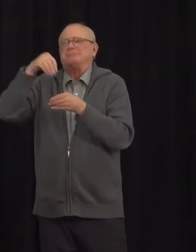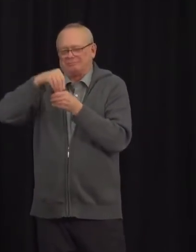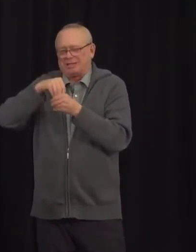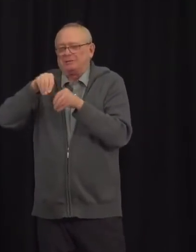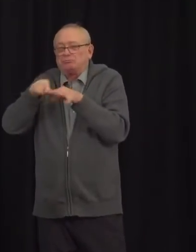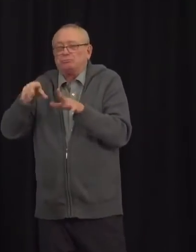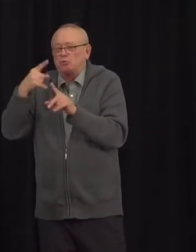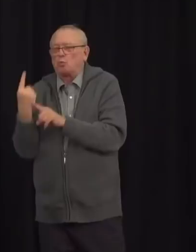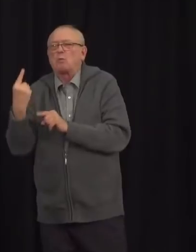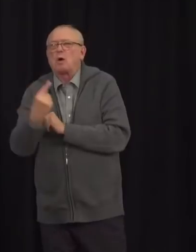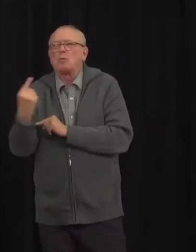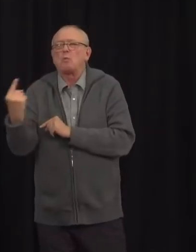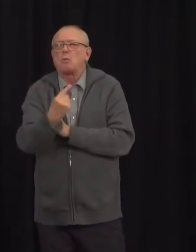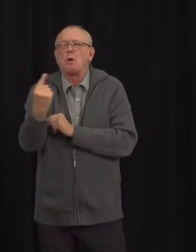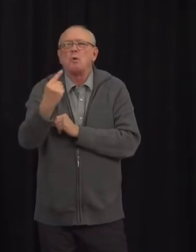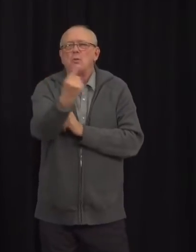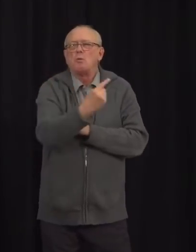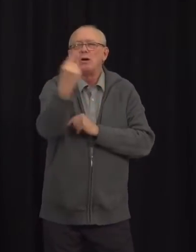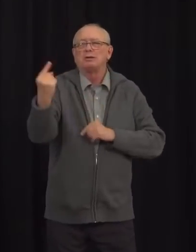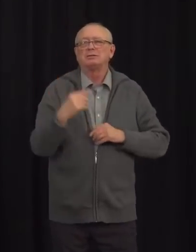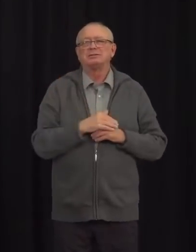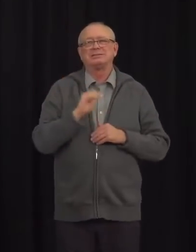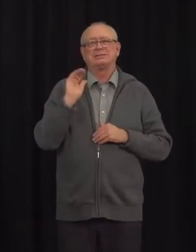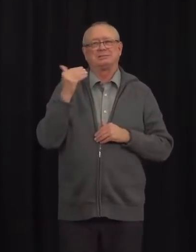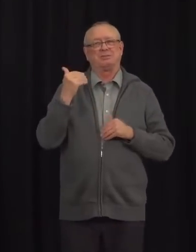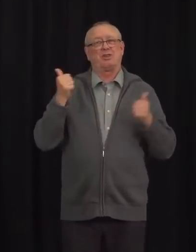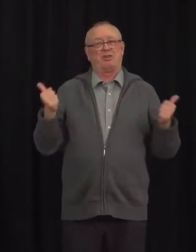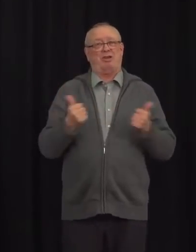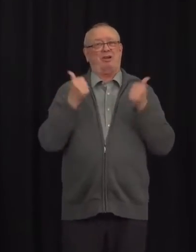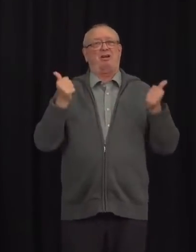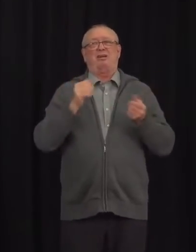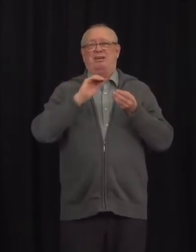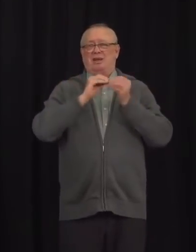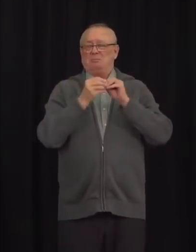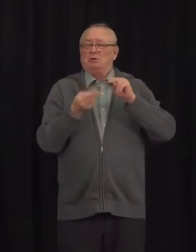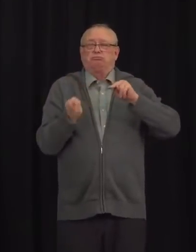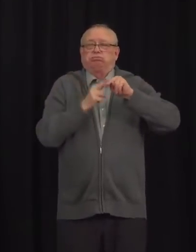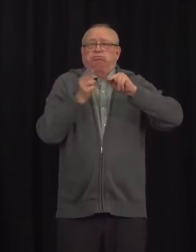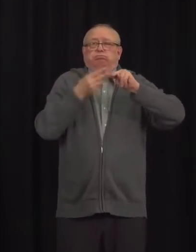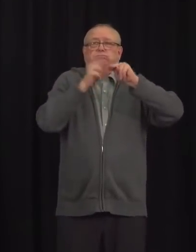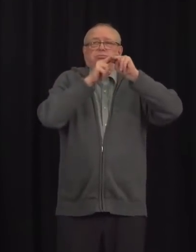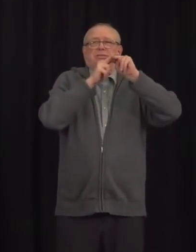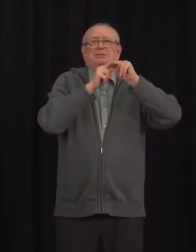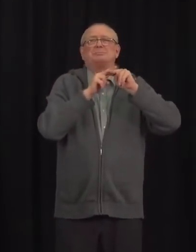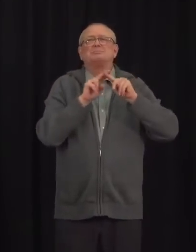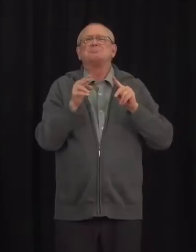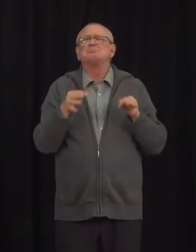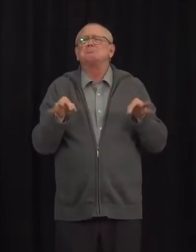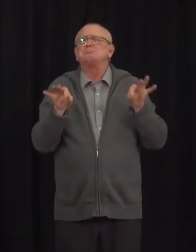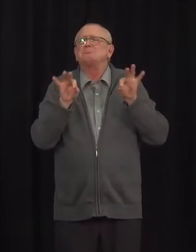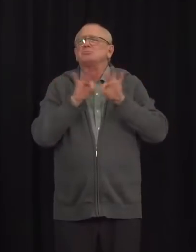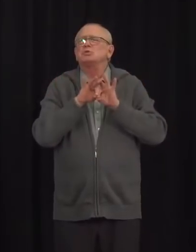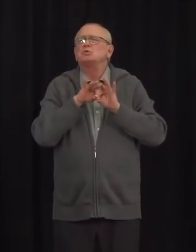significant numbers, but it is important to keep them in context. Just 6% of